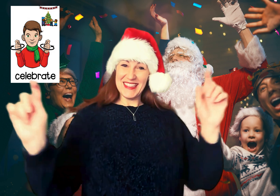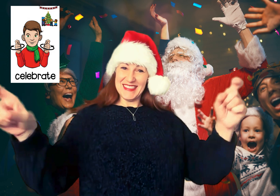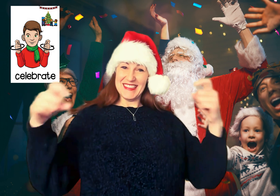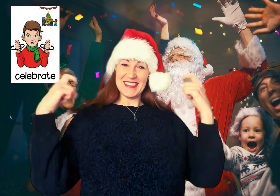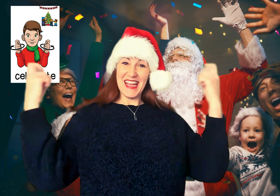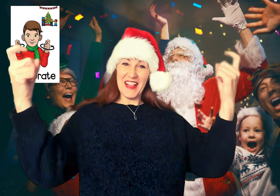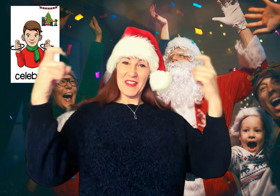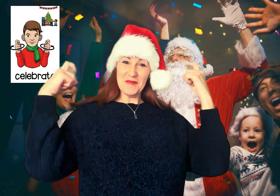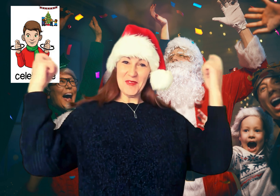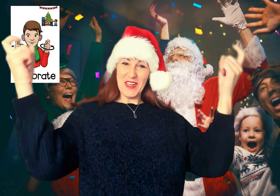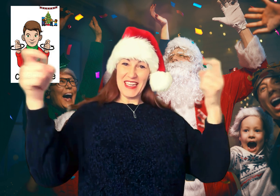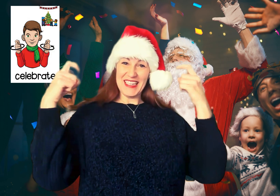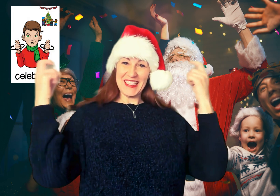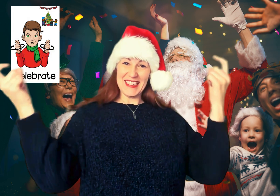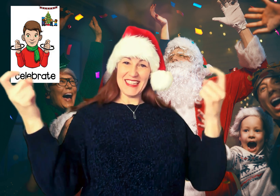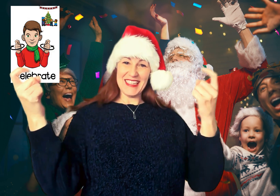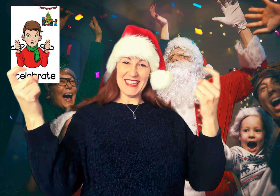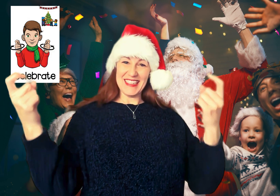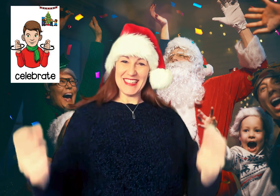Celebrate.